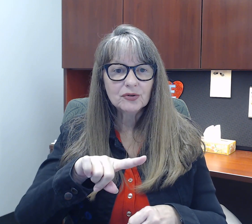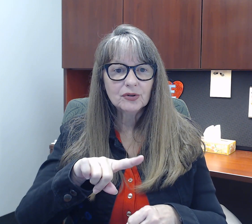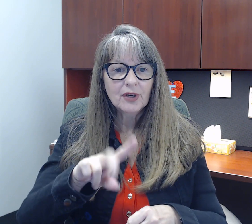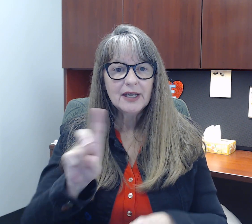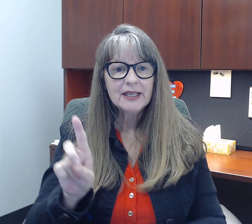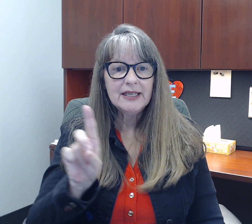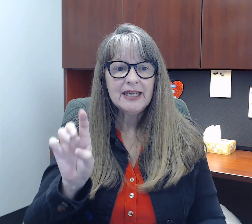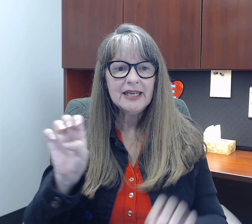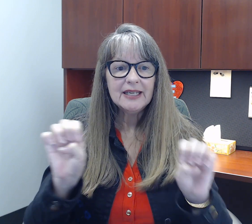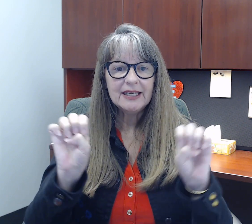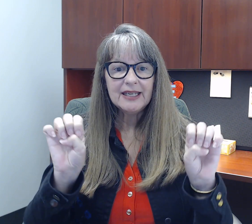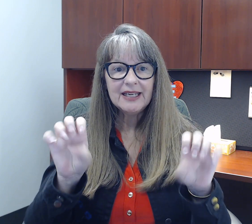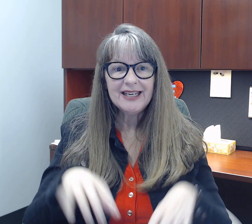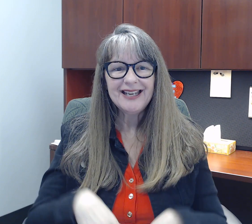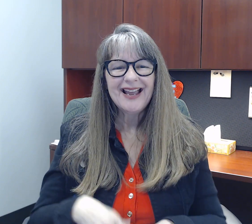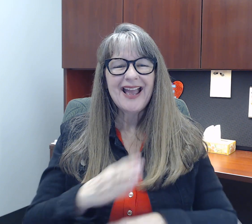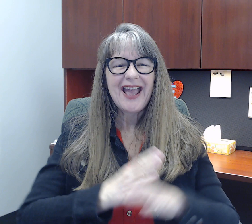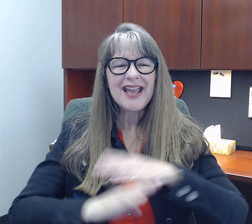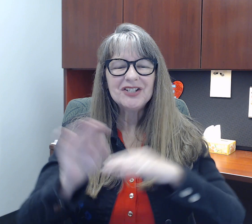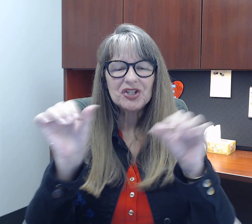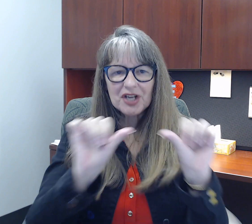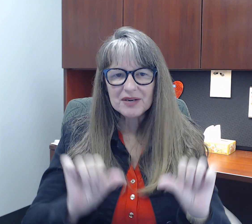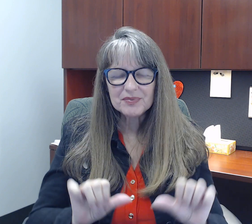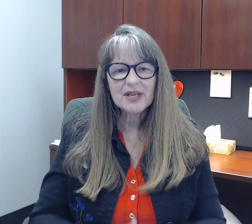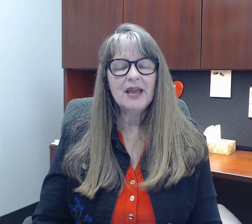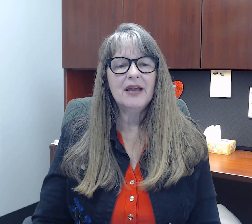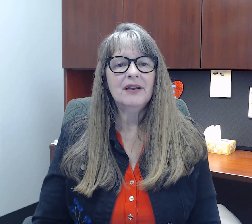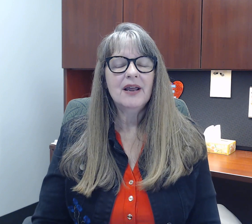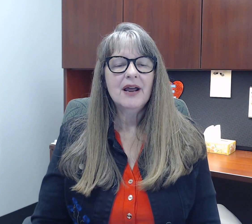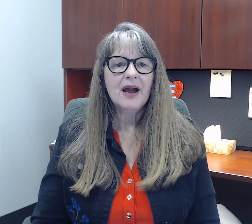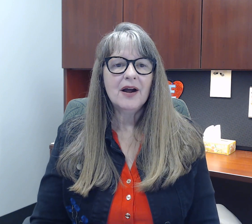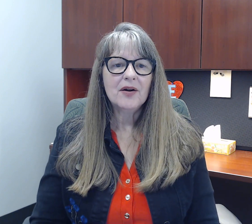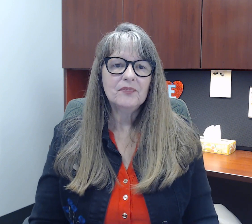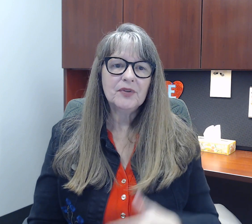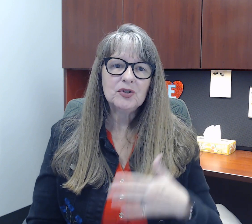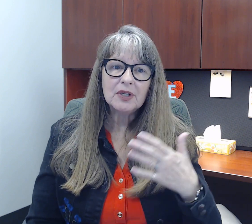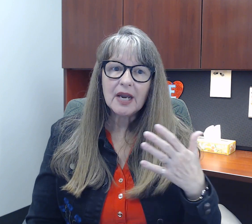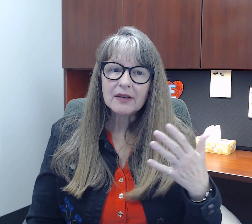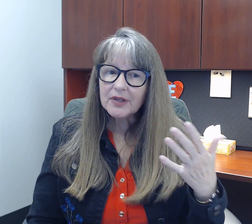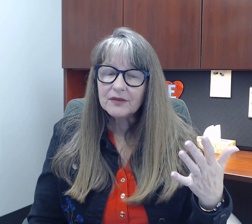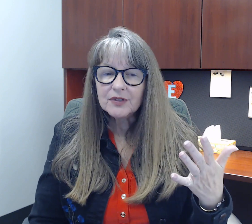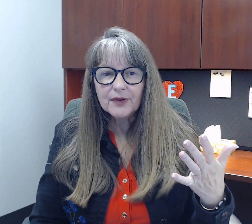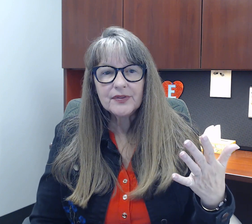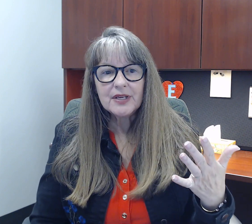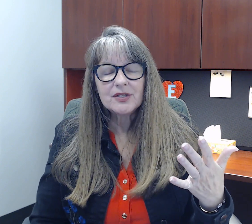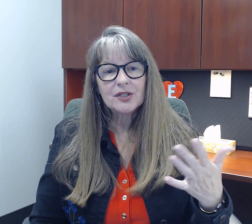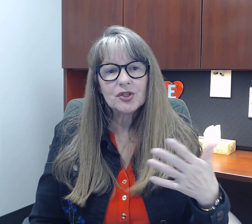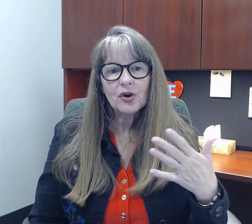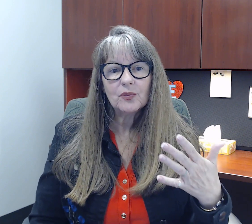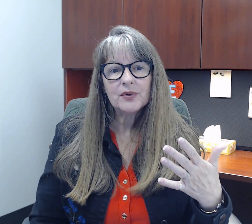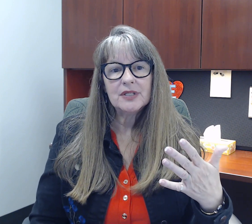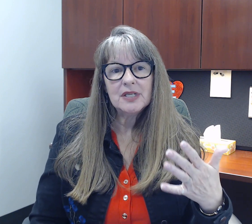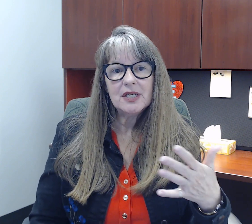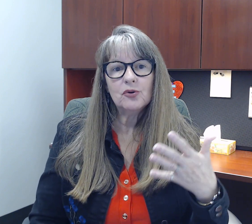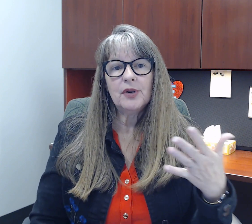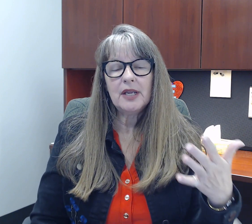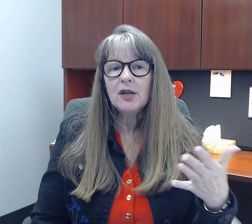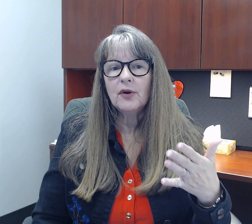your D and E hand shapes, and that you can kind of think of different things that start with a D or an E or how you